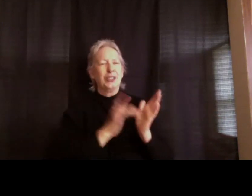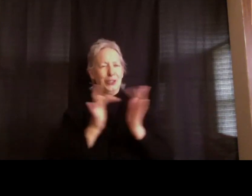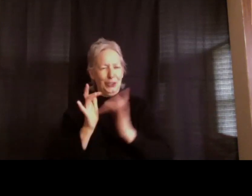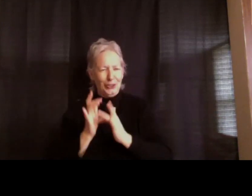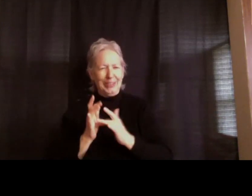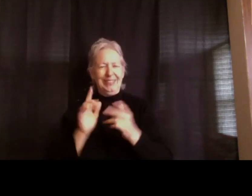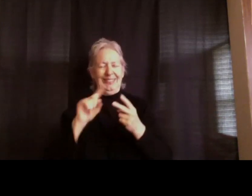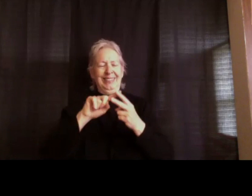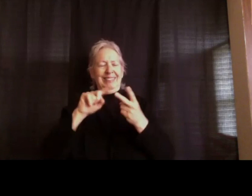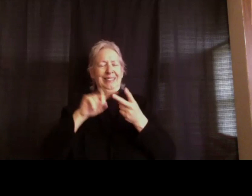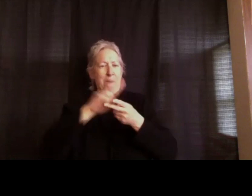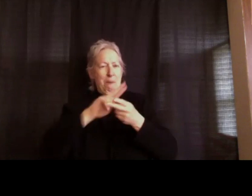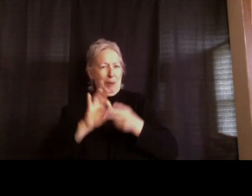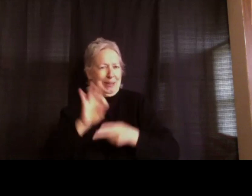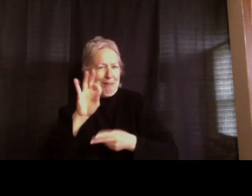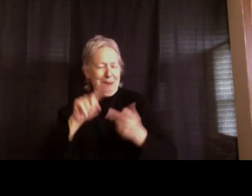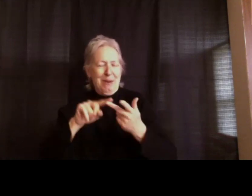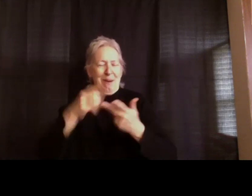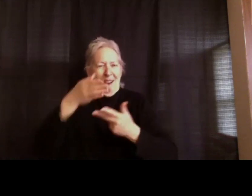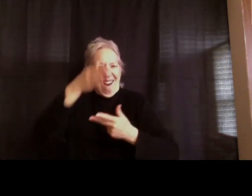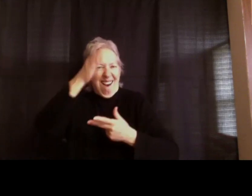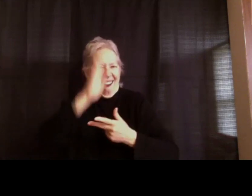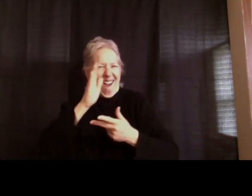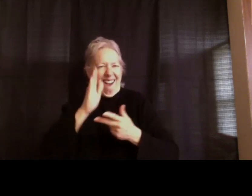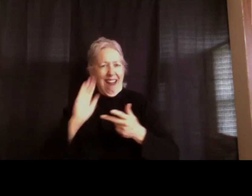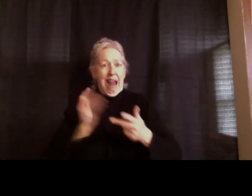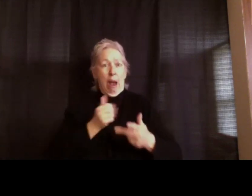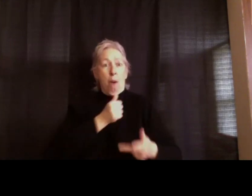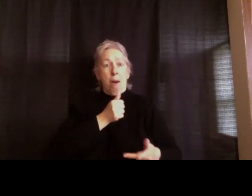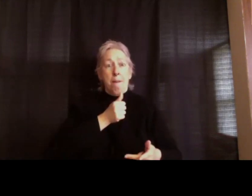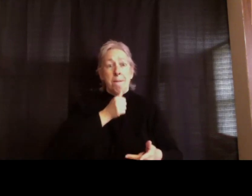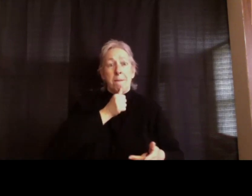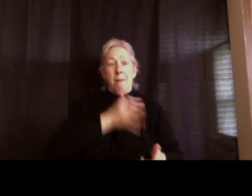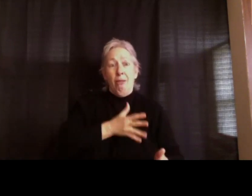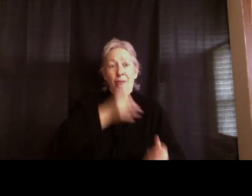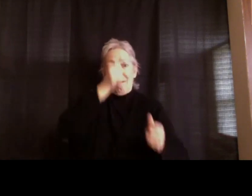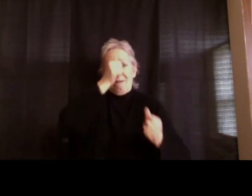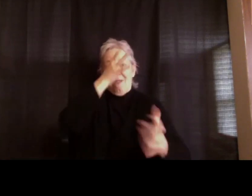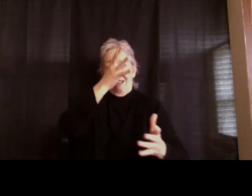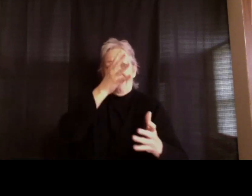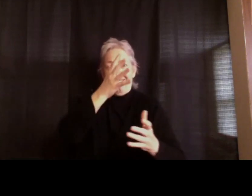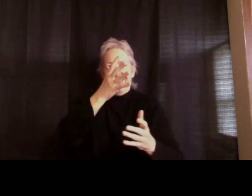Holy Spirit and God, the mother and father of us all, right there.